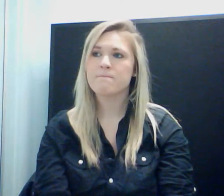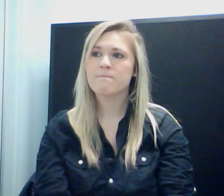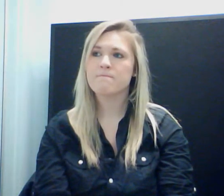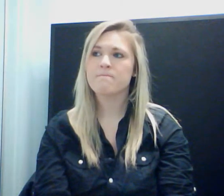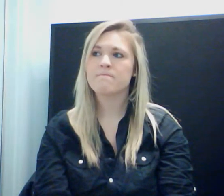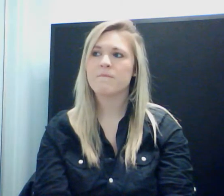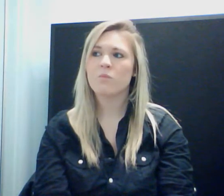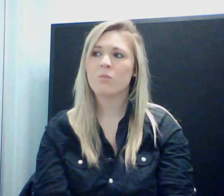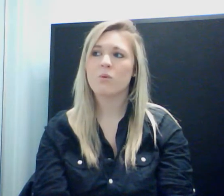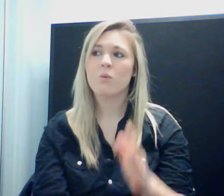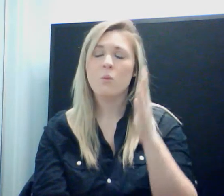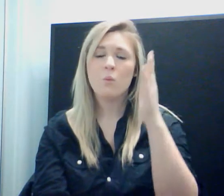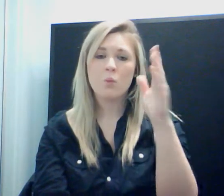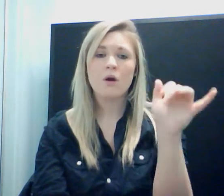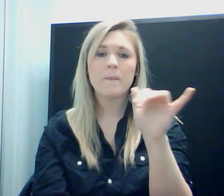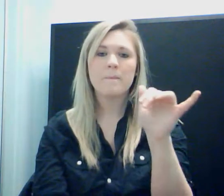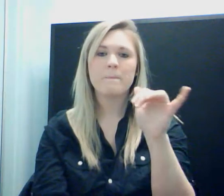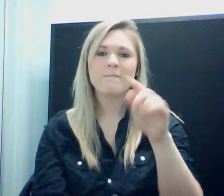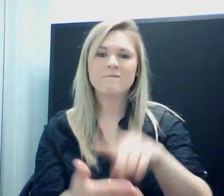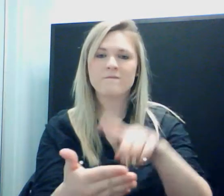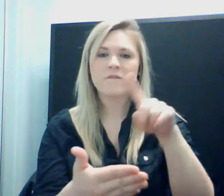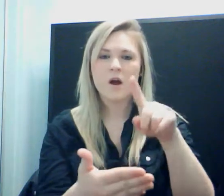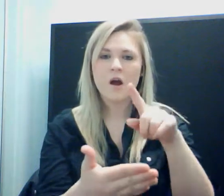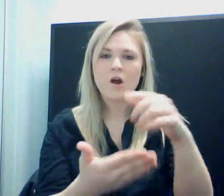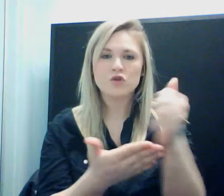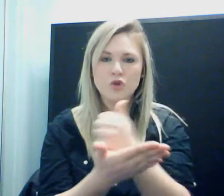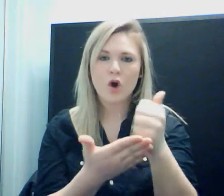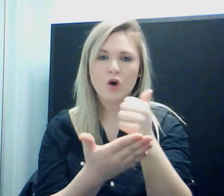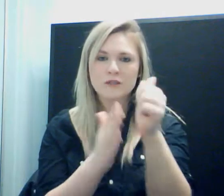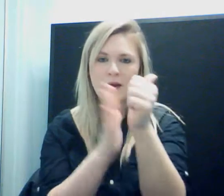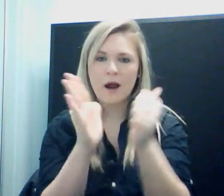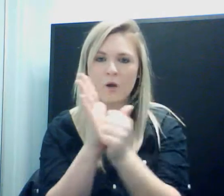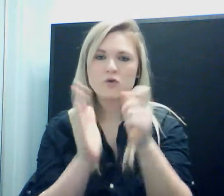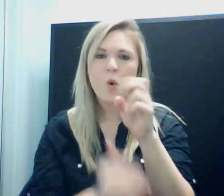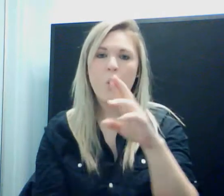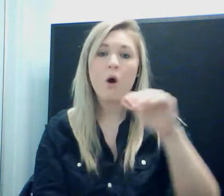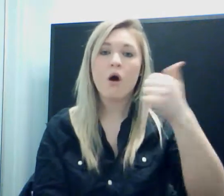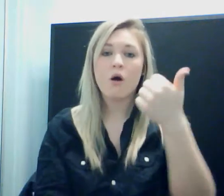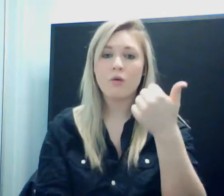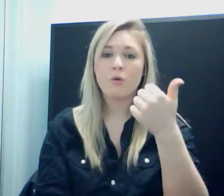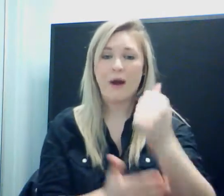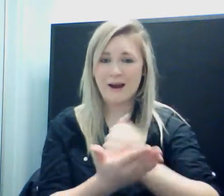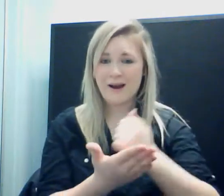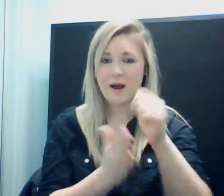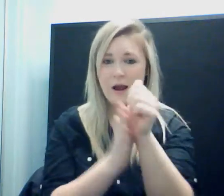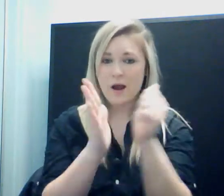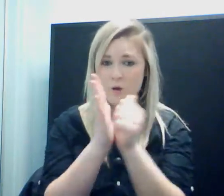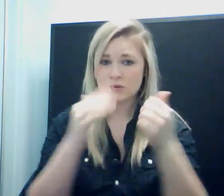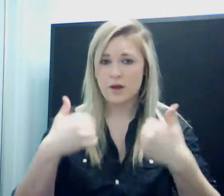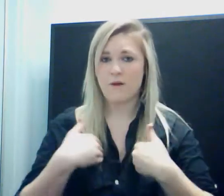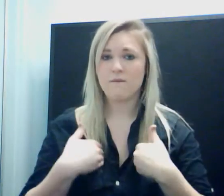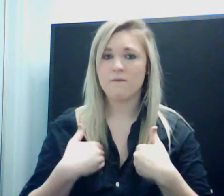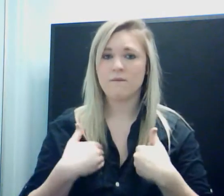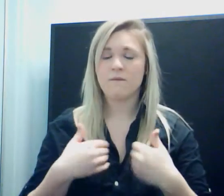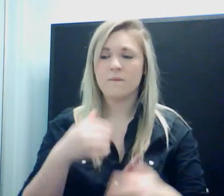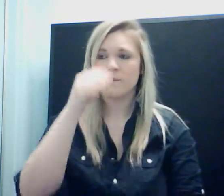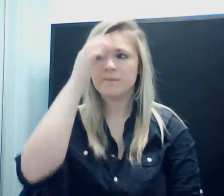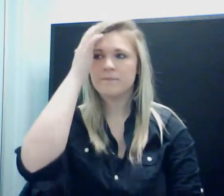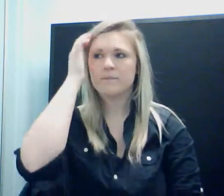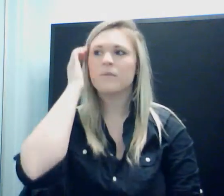They'll also verify any charge accounts or any other type of accounts you have. And it takes the people